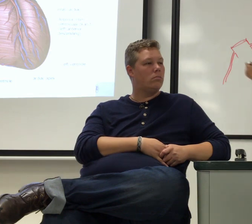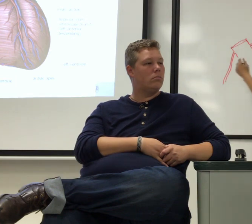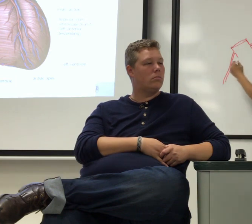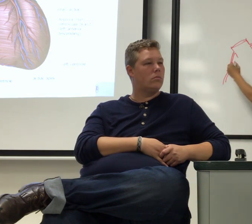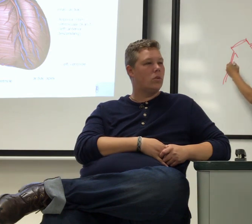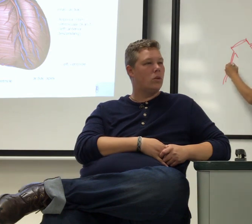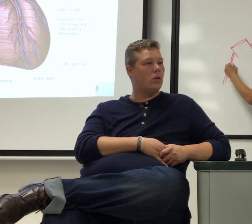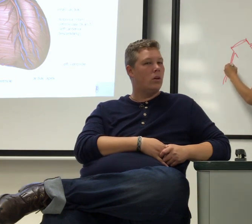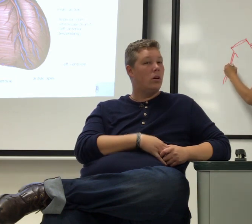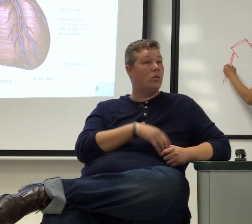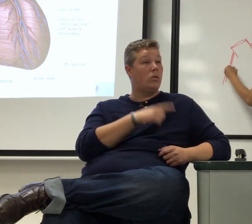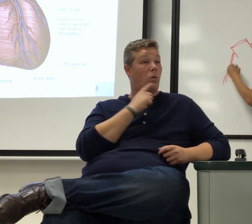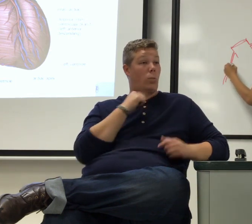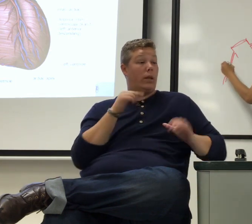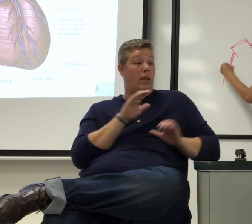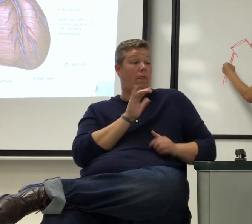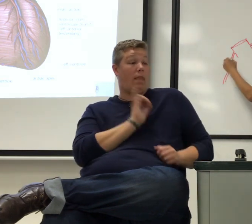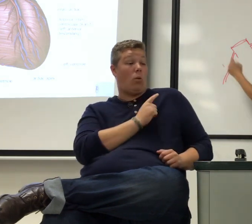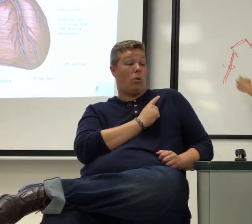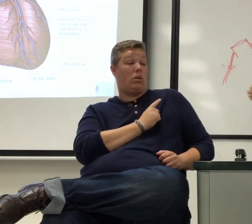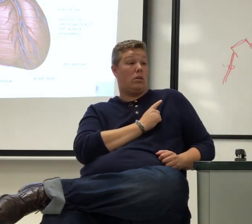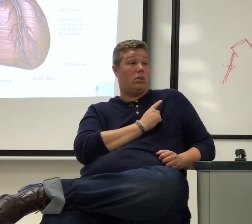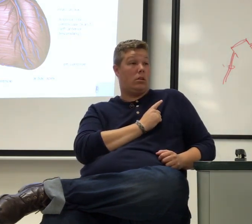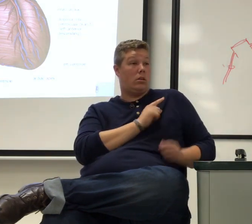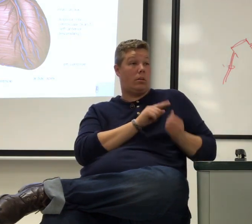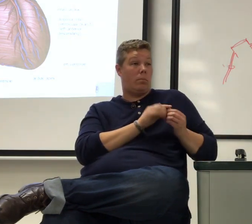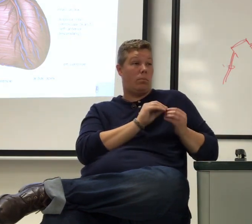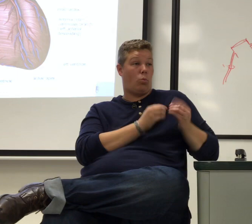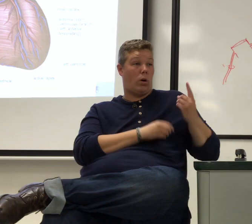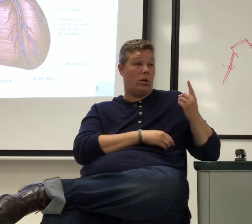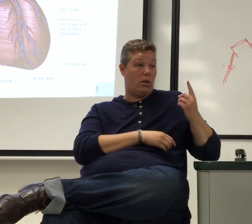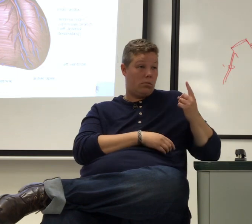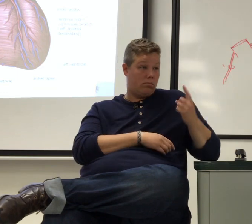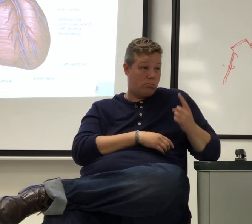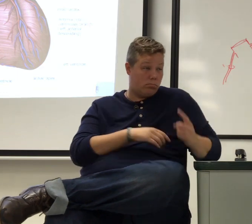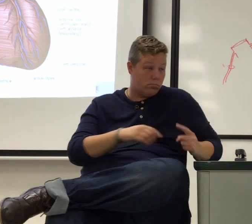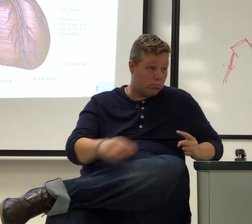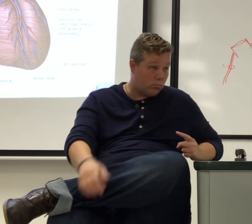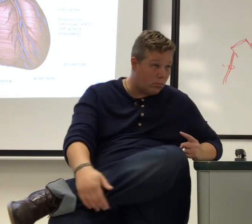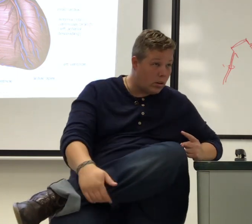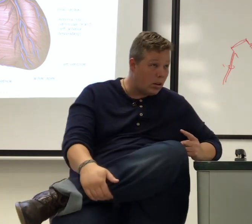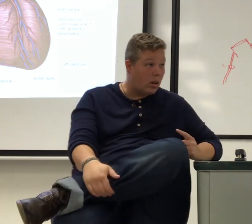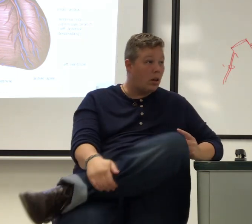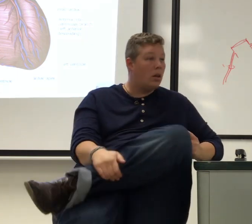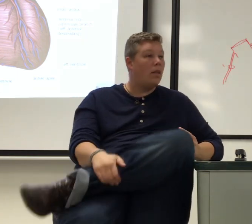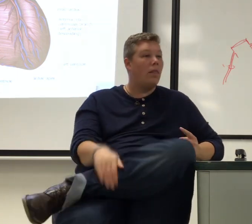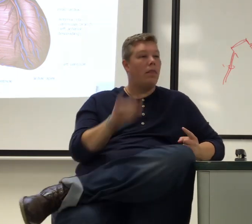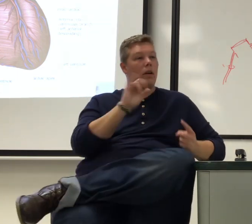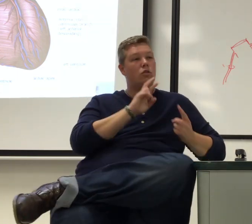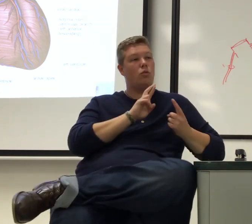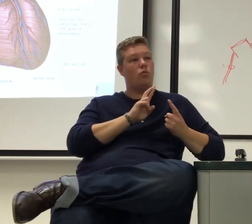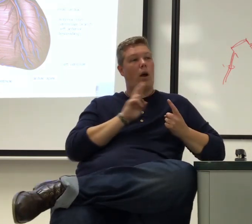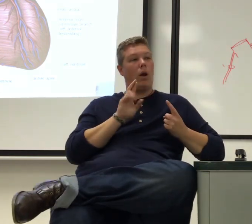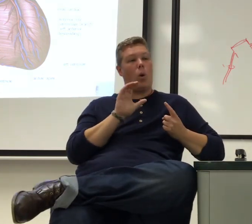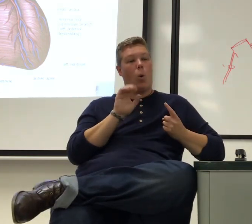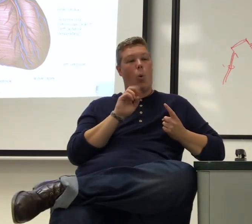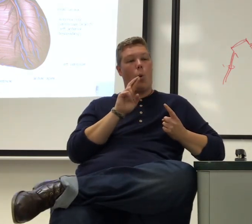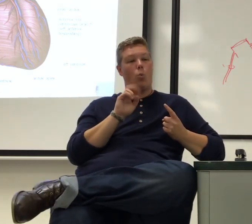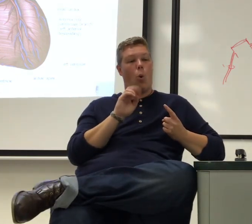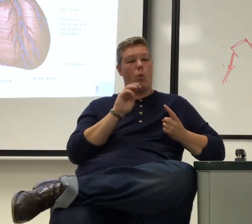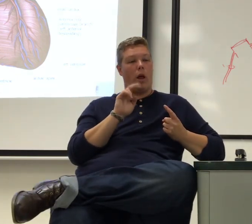See, we did this one, number one. That's the right coronary